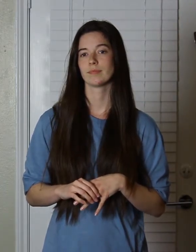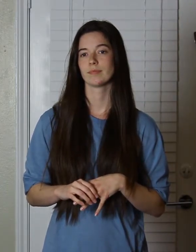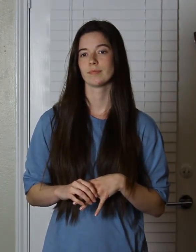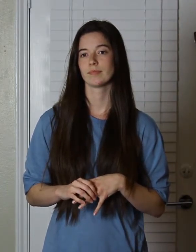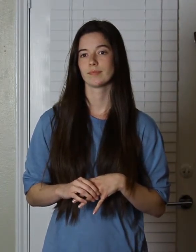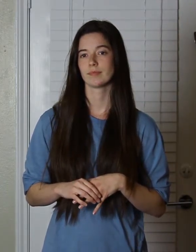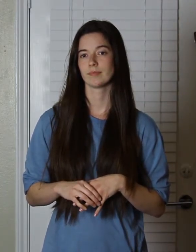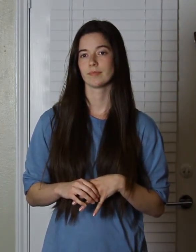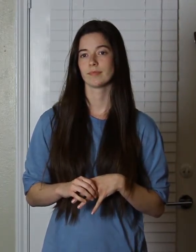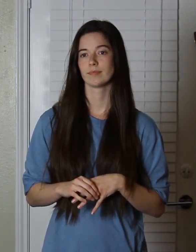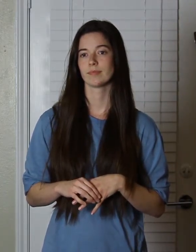evaporation,